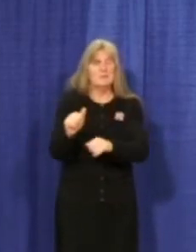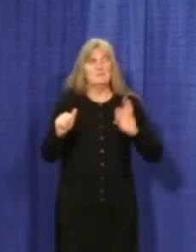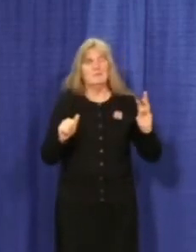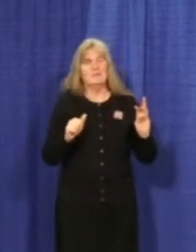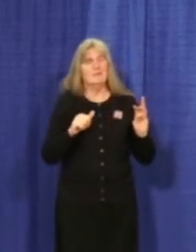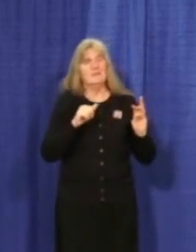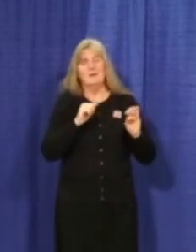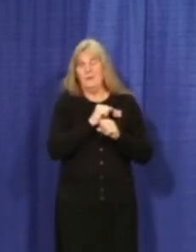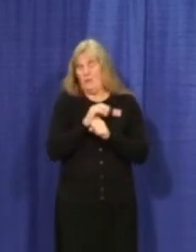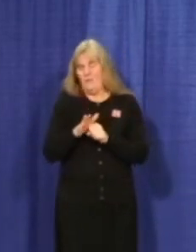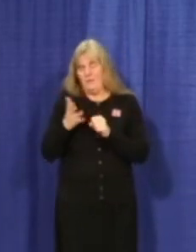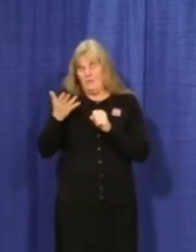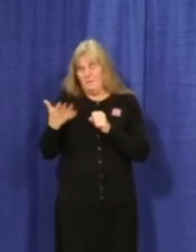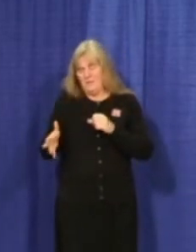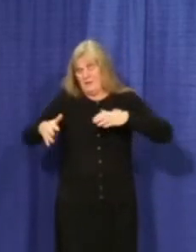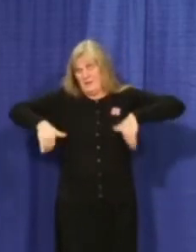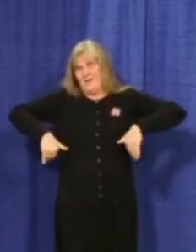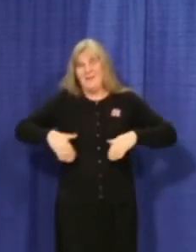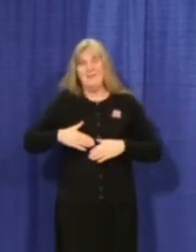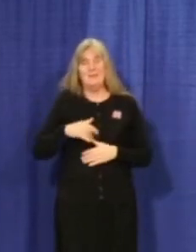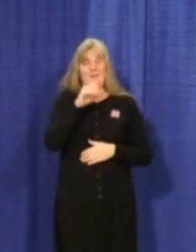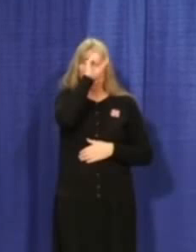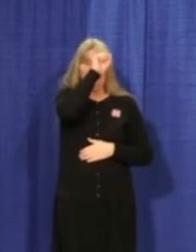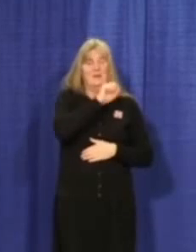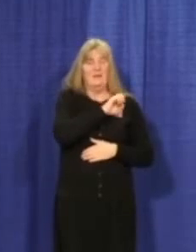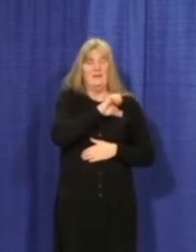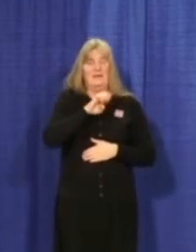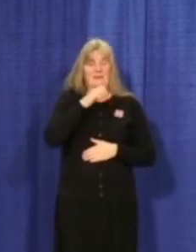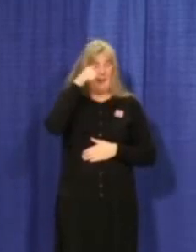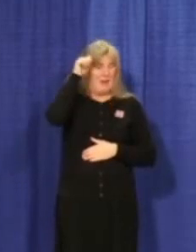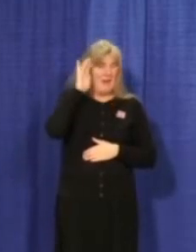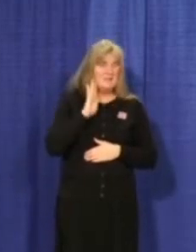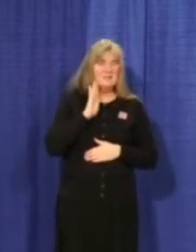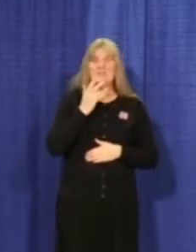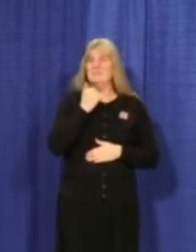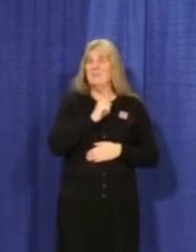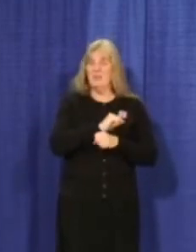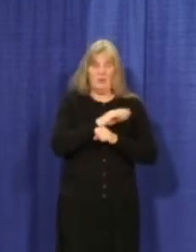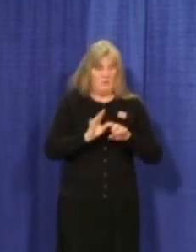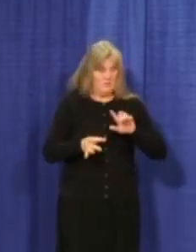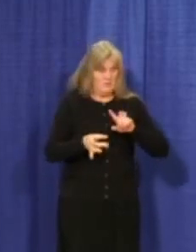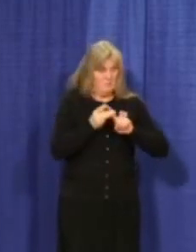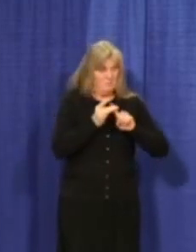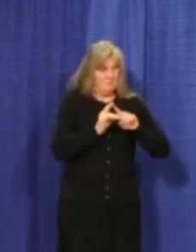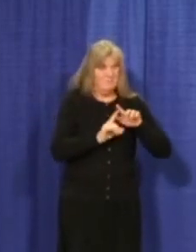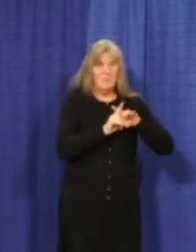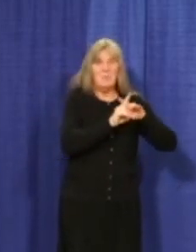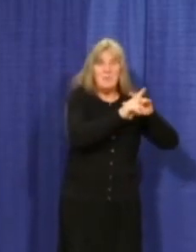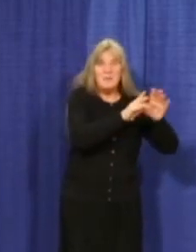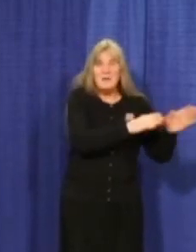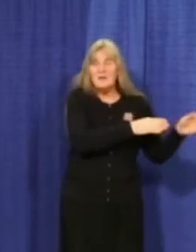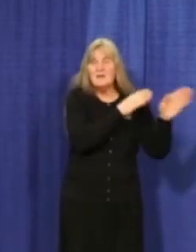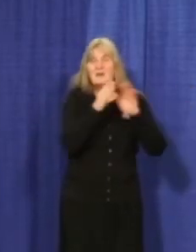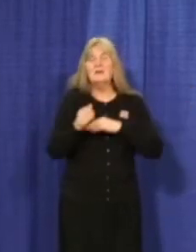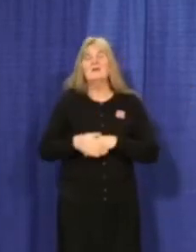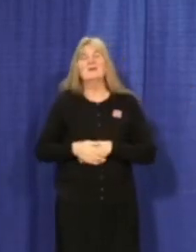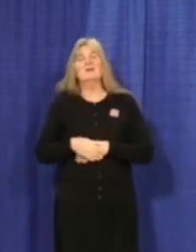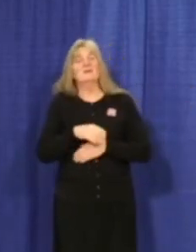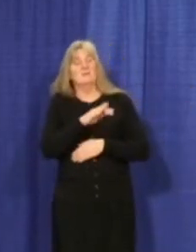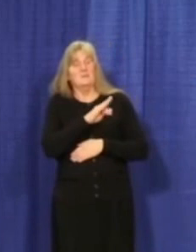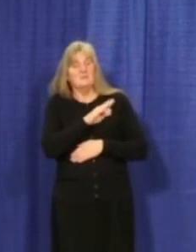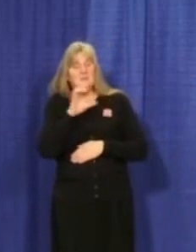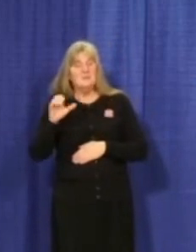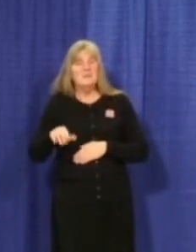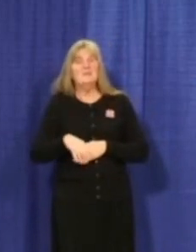yet. Southeast Alaska and Northwest Territories have reported additional cases since last week, and we've seen the cases climbing still in